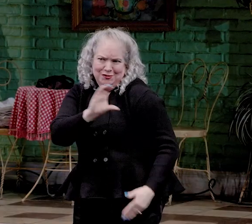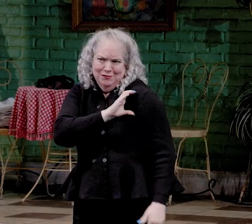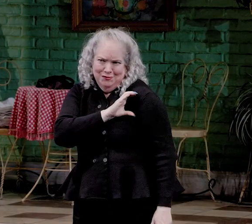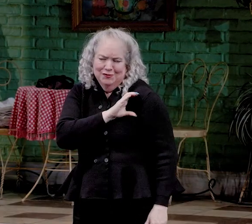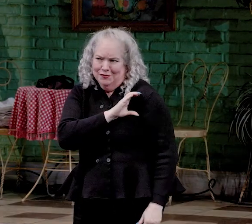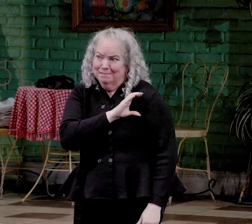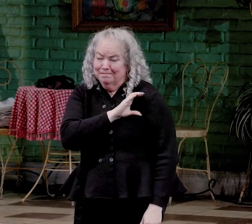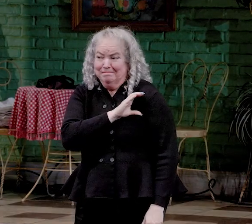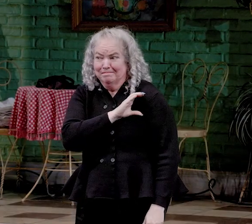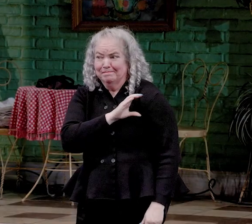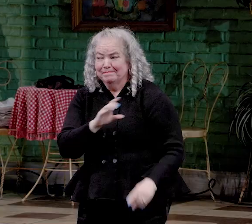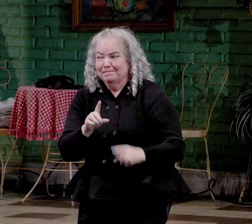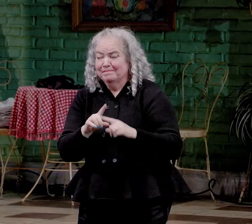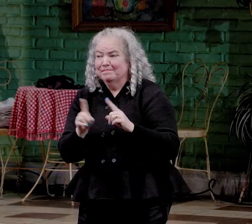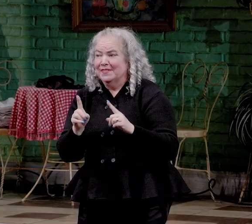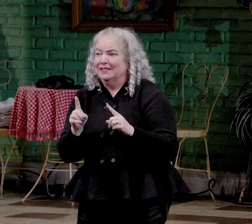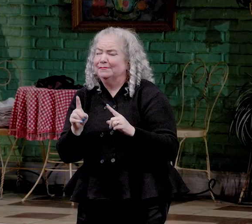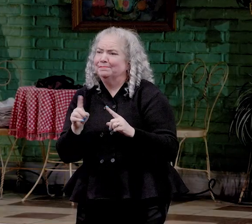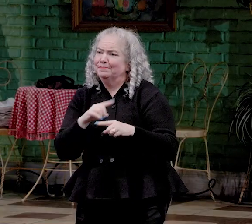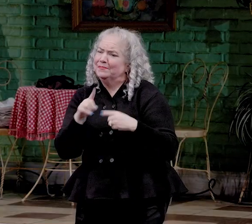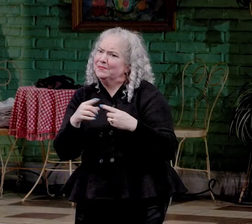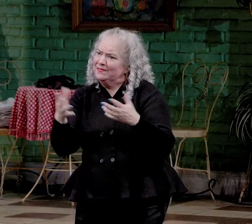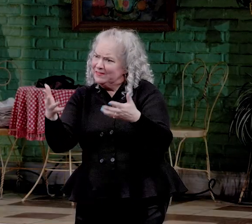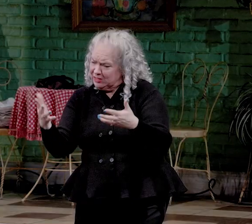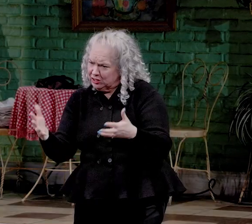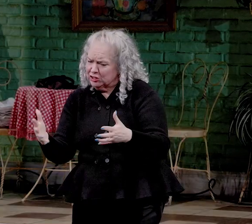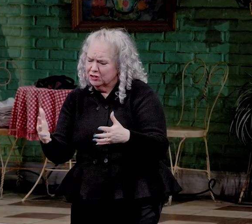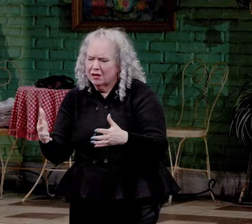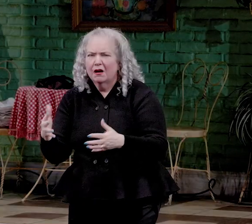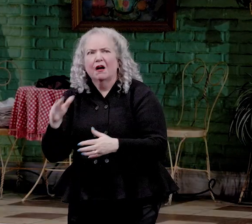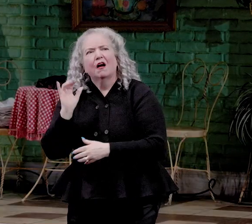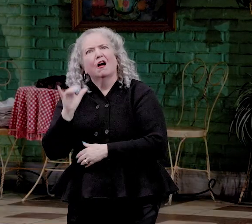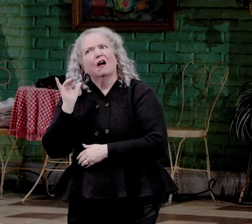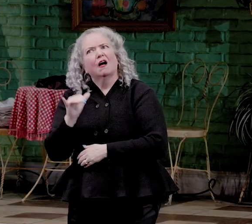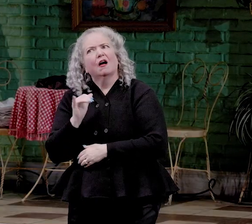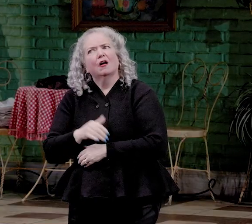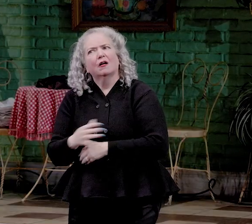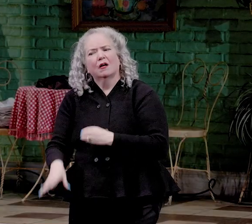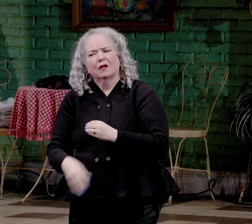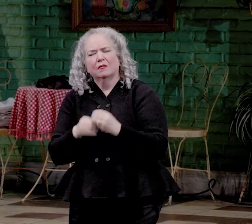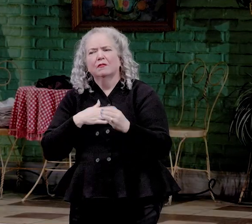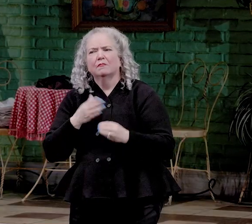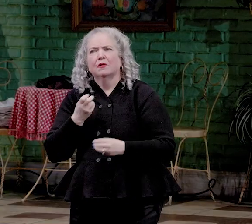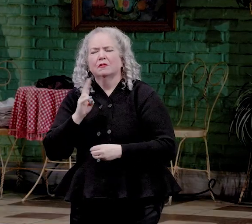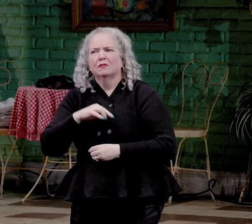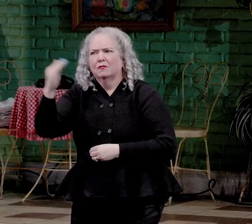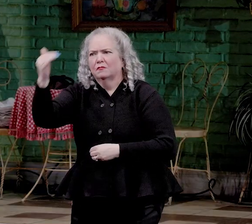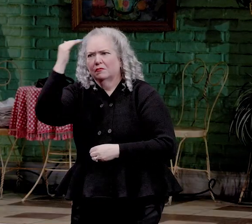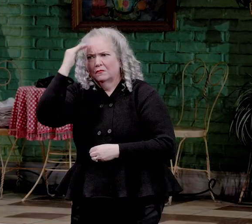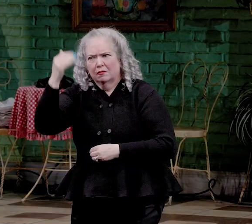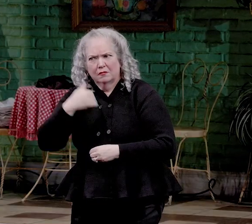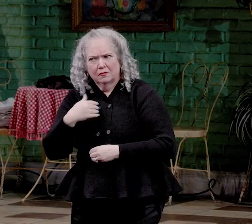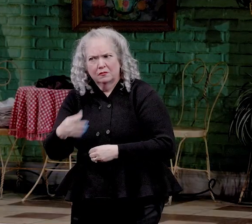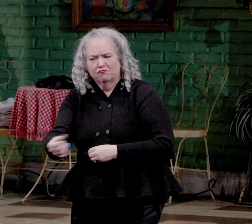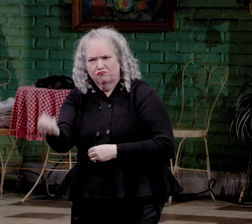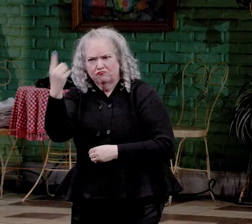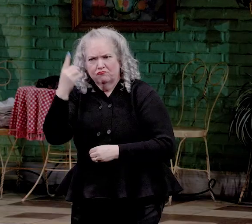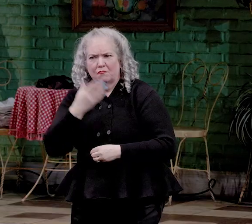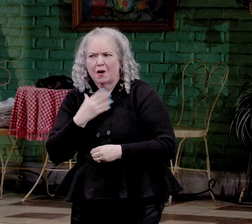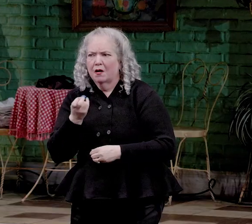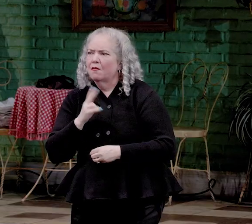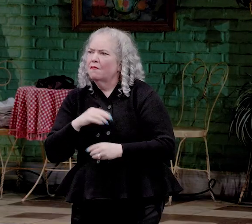characters. And yet, I walked away with this knowledge and understanding of my own culture, my